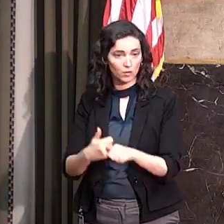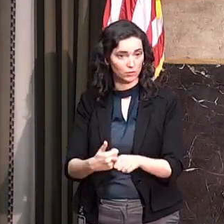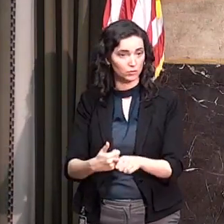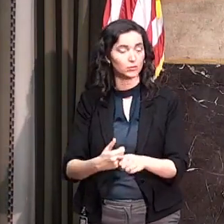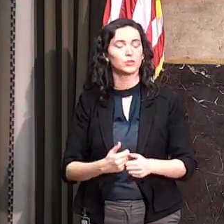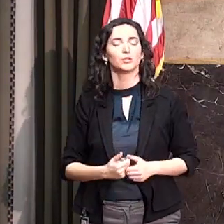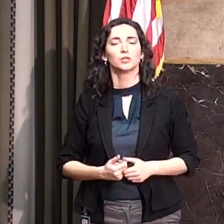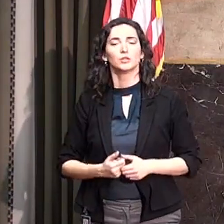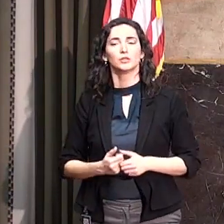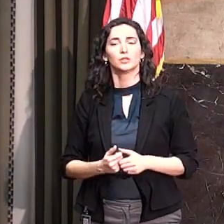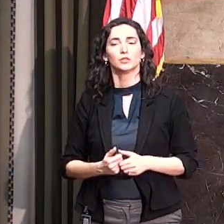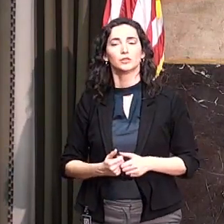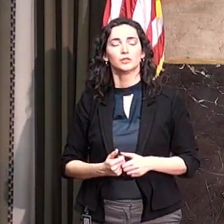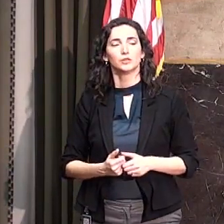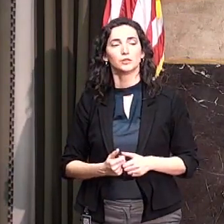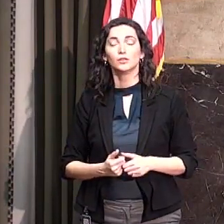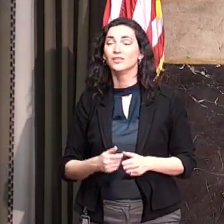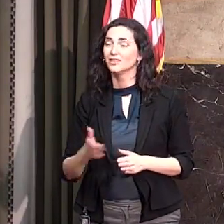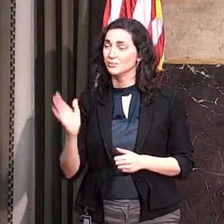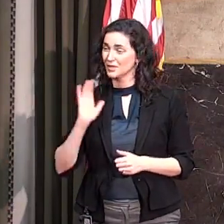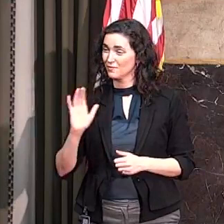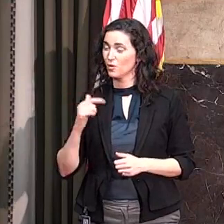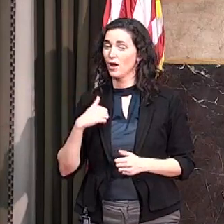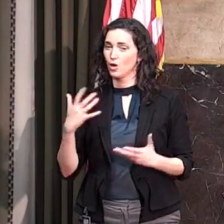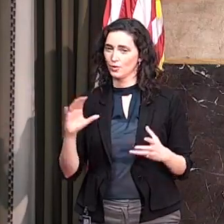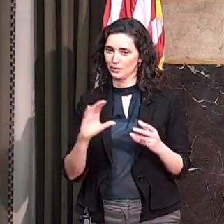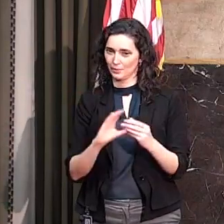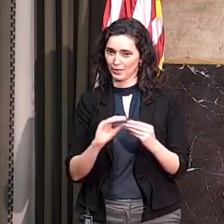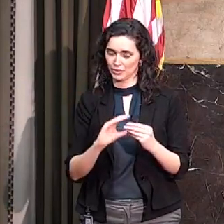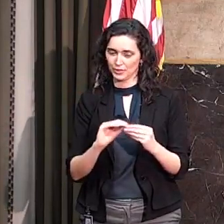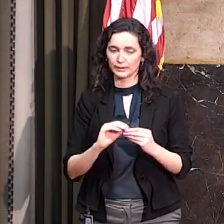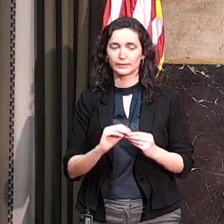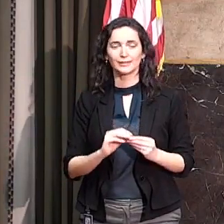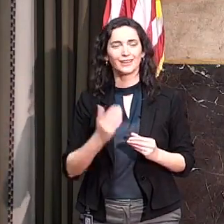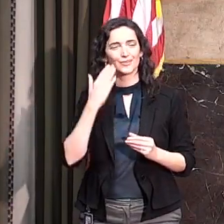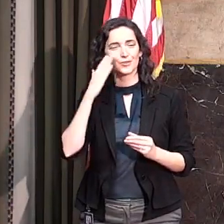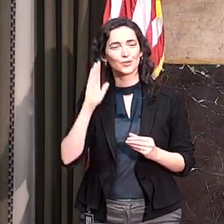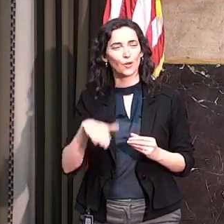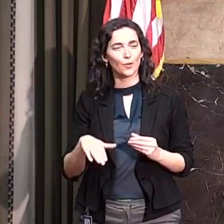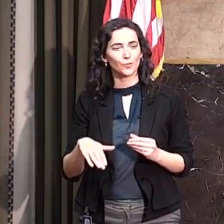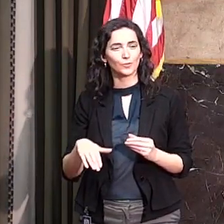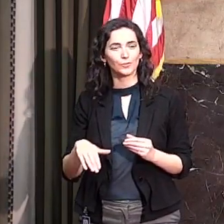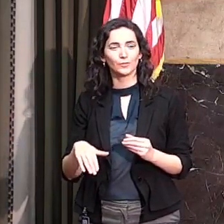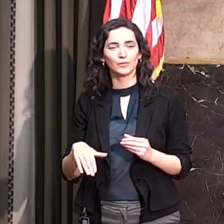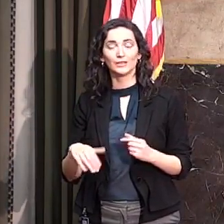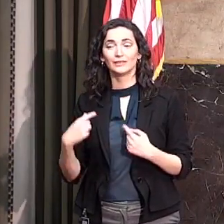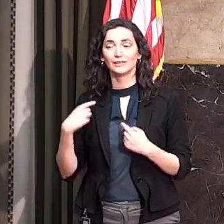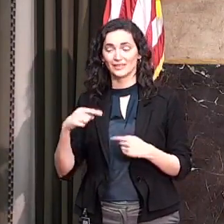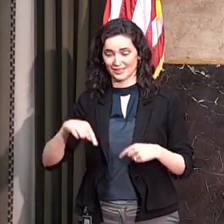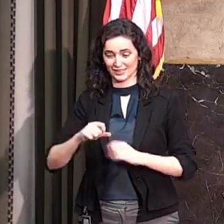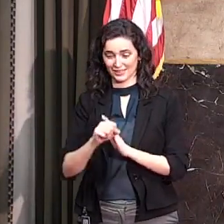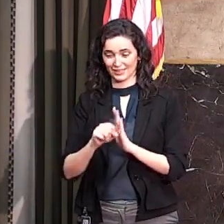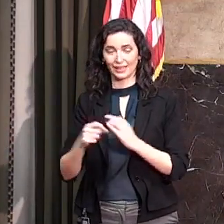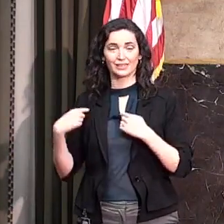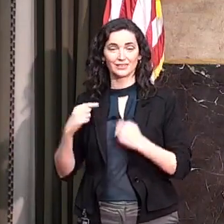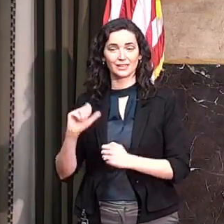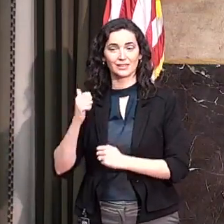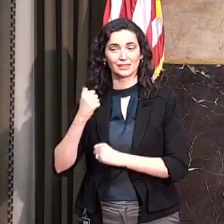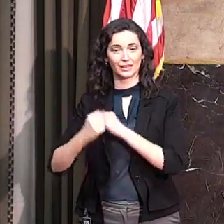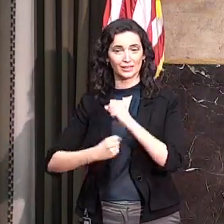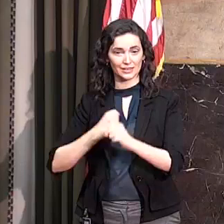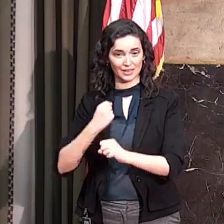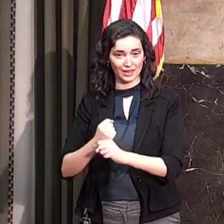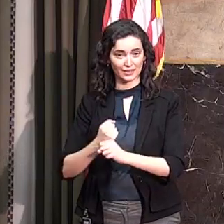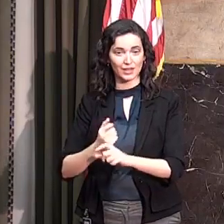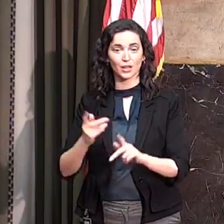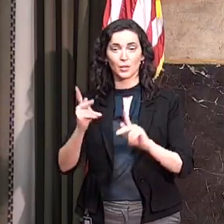and I've said earlier, for example, that when you have a state that over the previous 10 years, the population